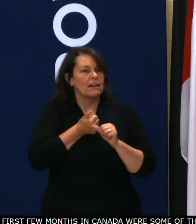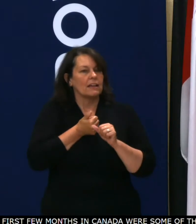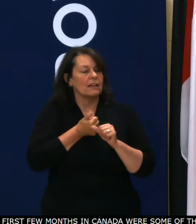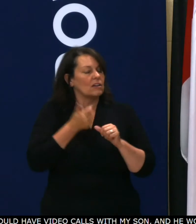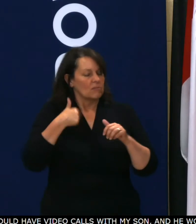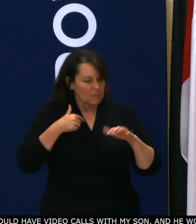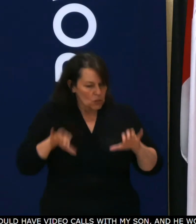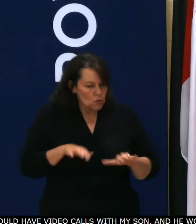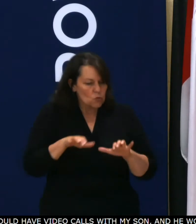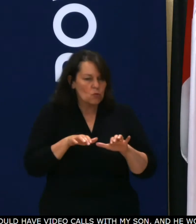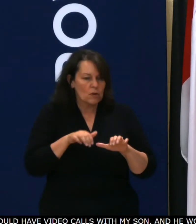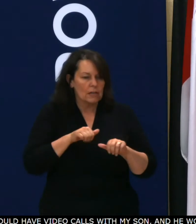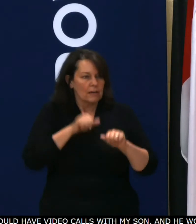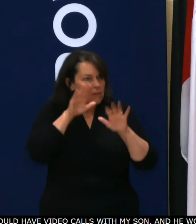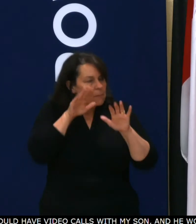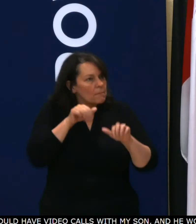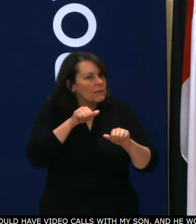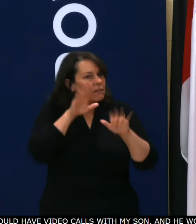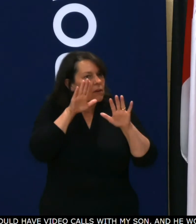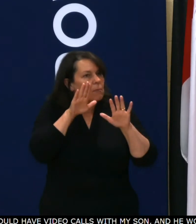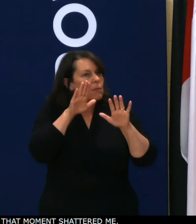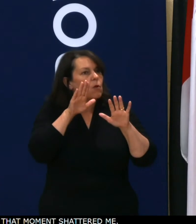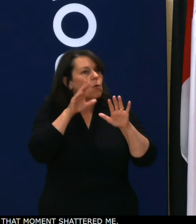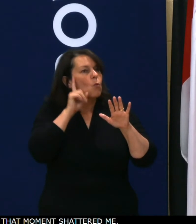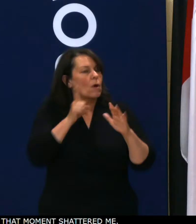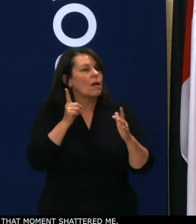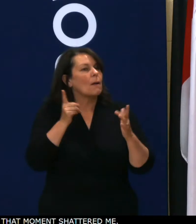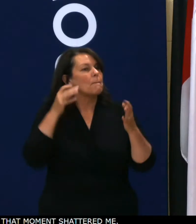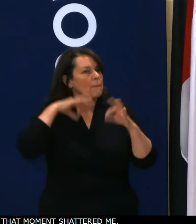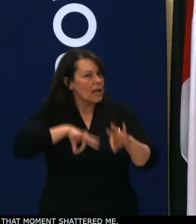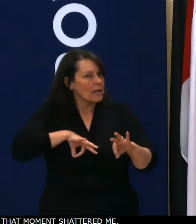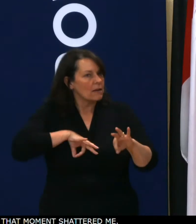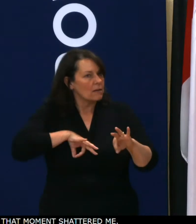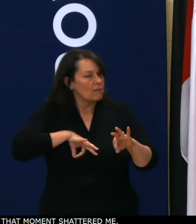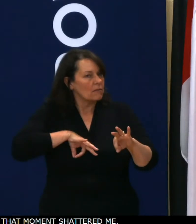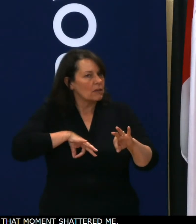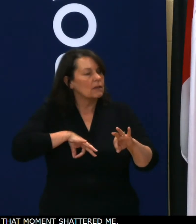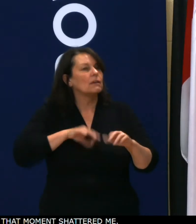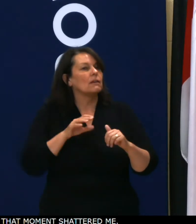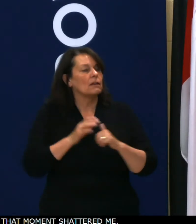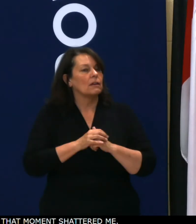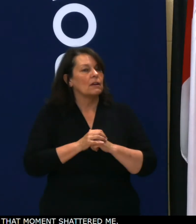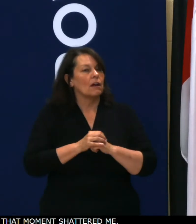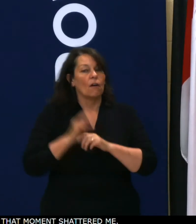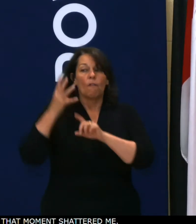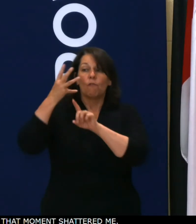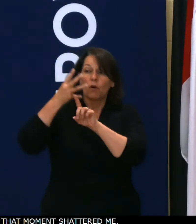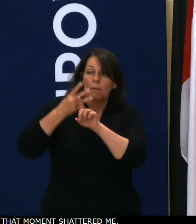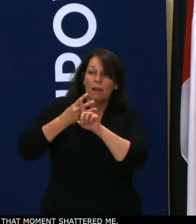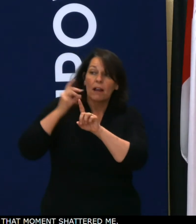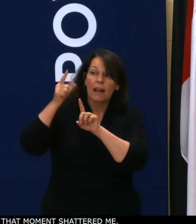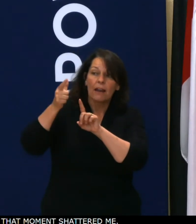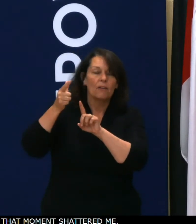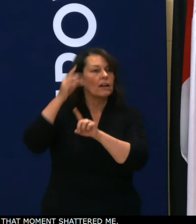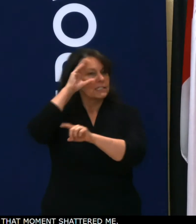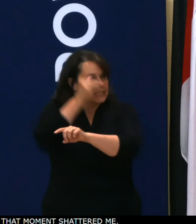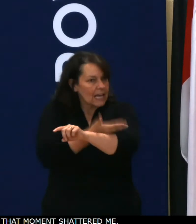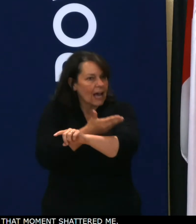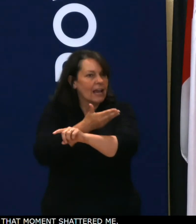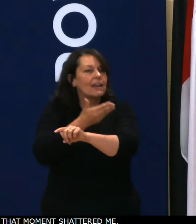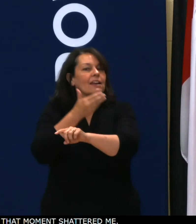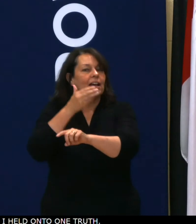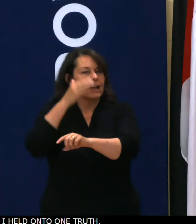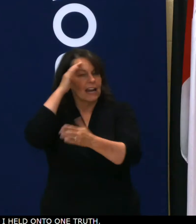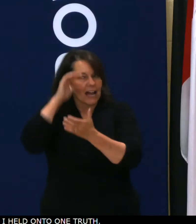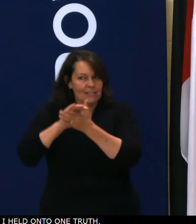sacrifice today is shaping a better tomorrow. 4 months later, my husband and son joined me, and knowing that moment,